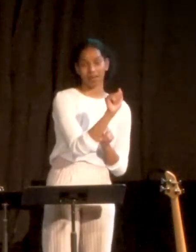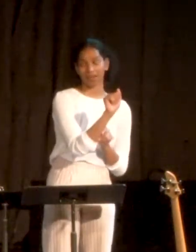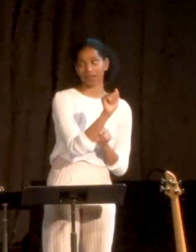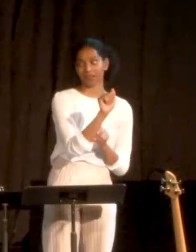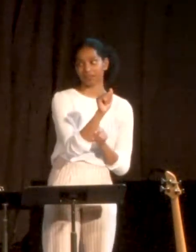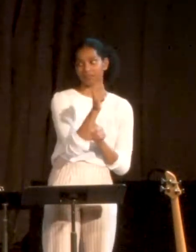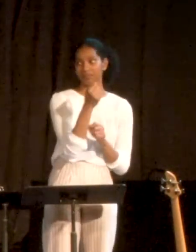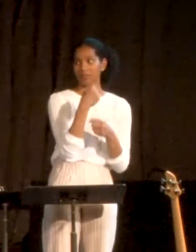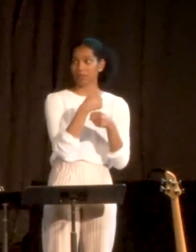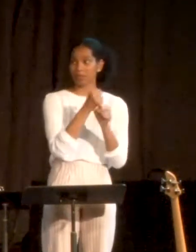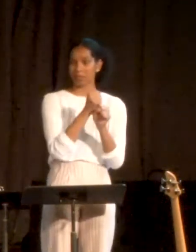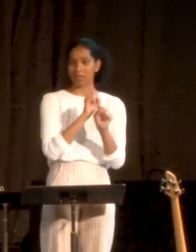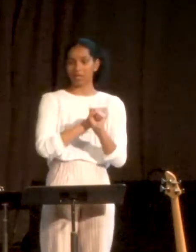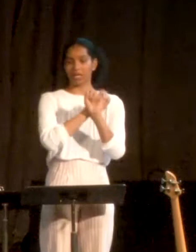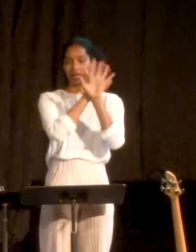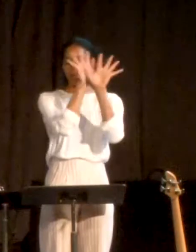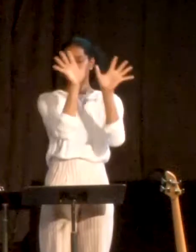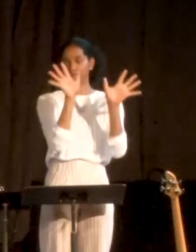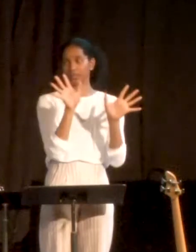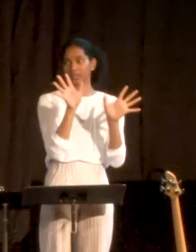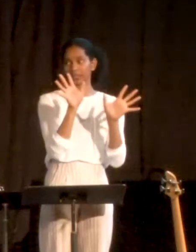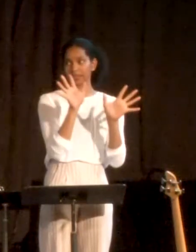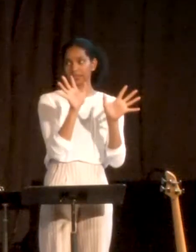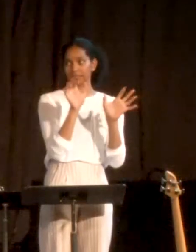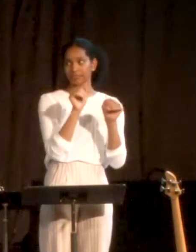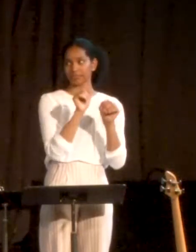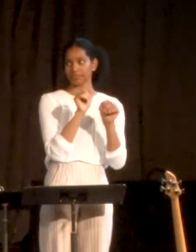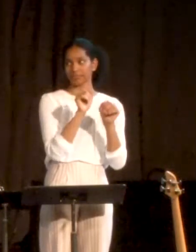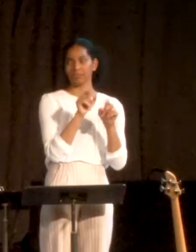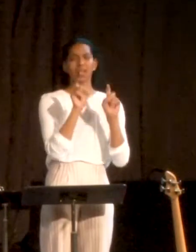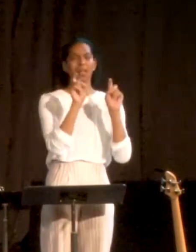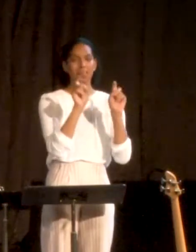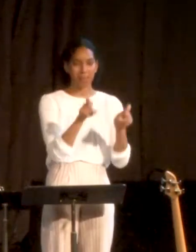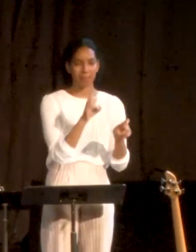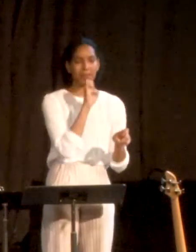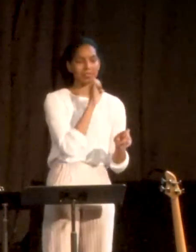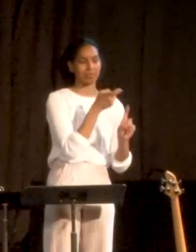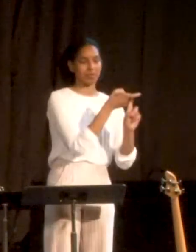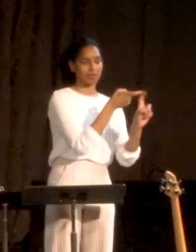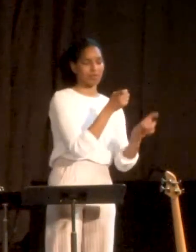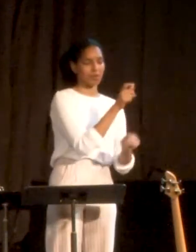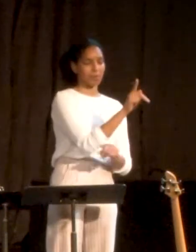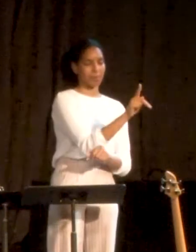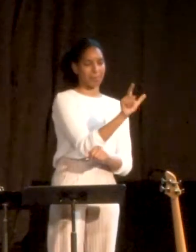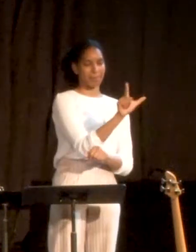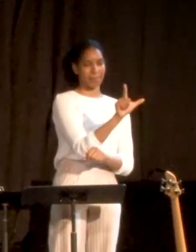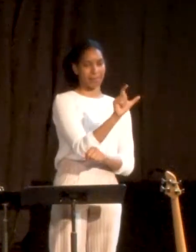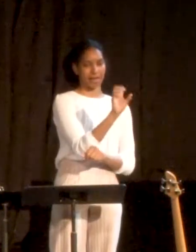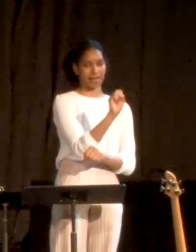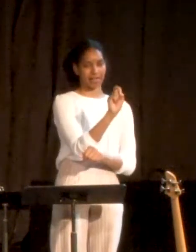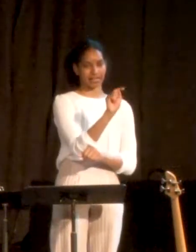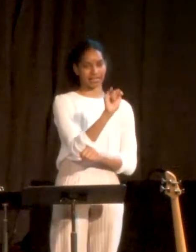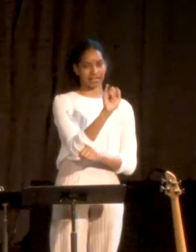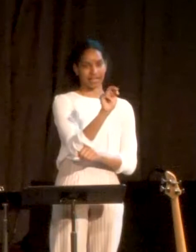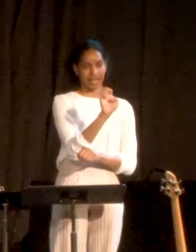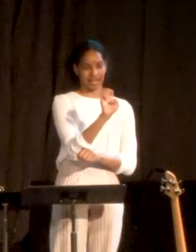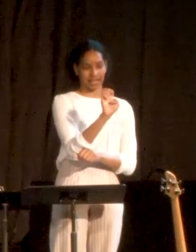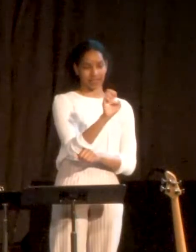appear to have had to have been from Palestine, that is